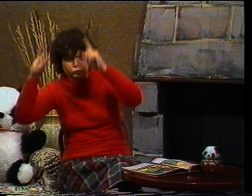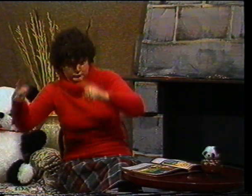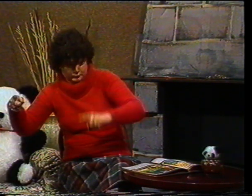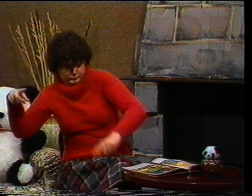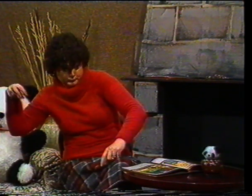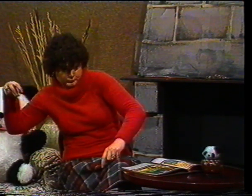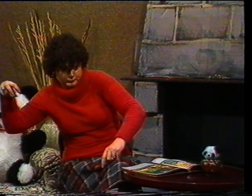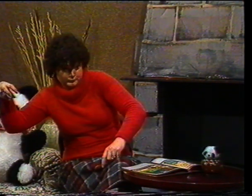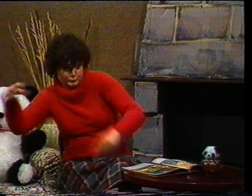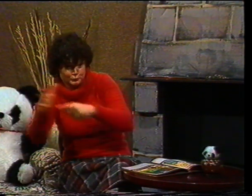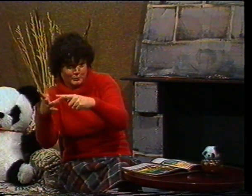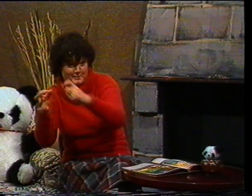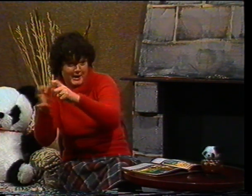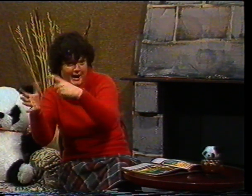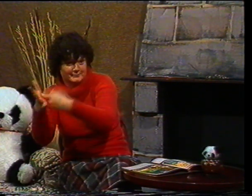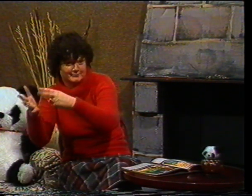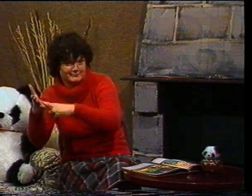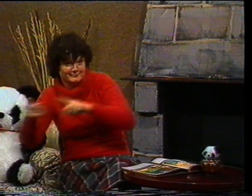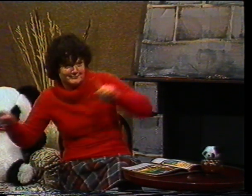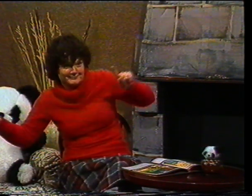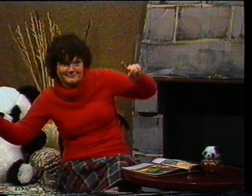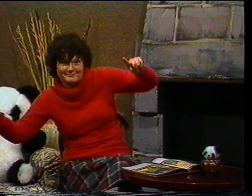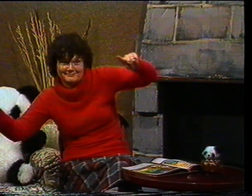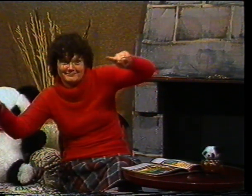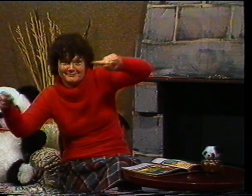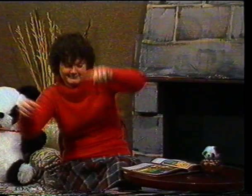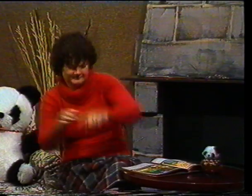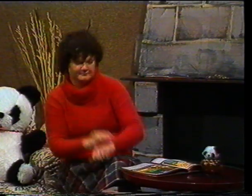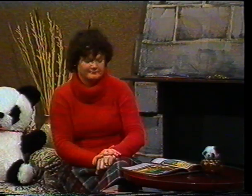chief rat had come out and was walking into the barn.